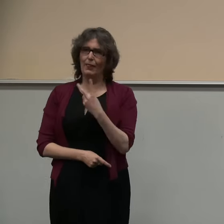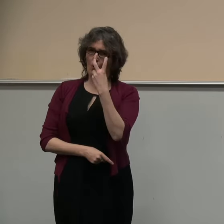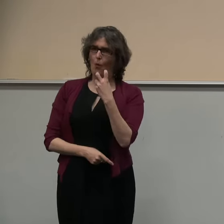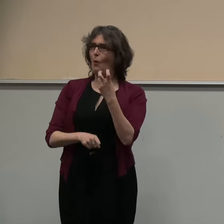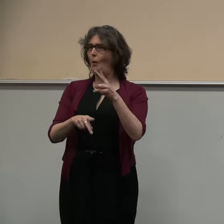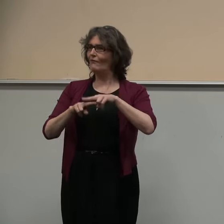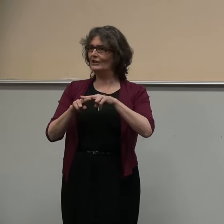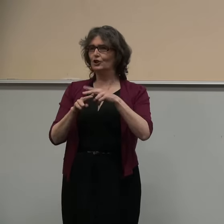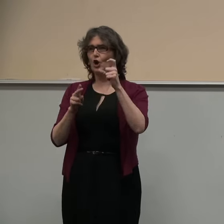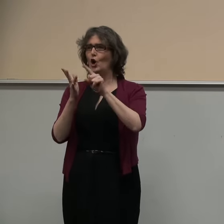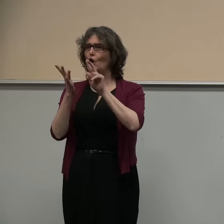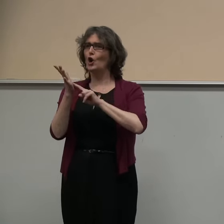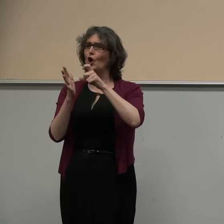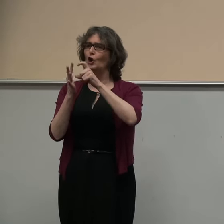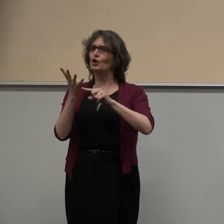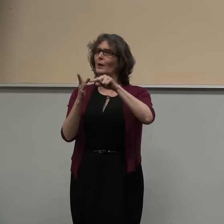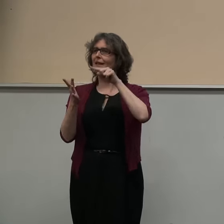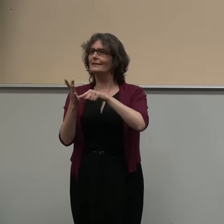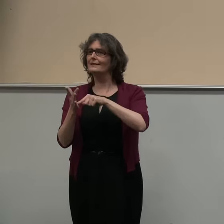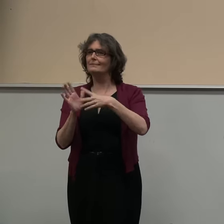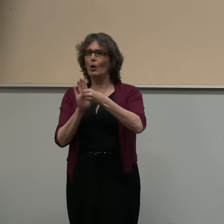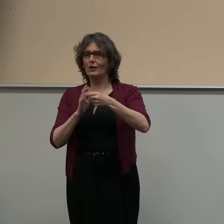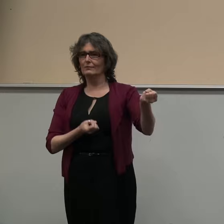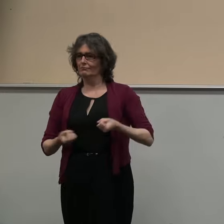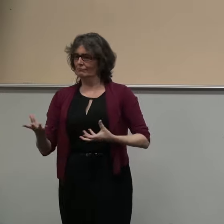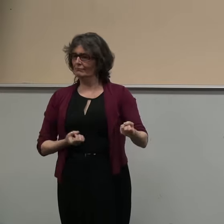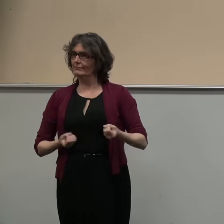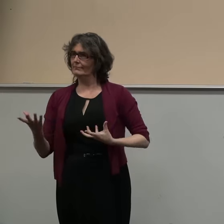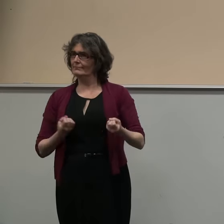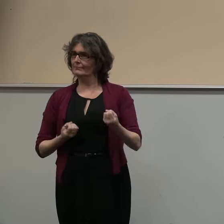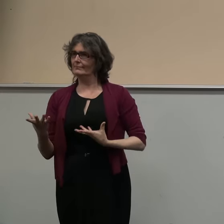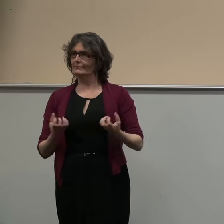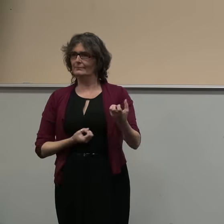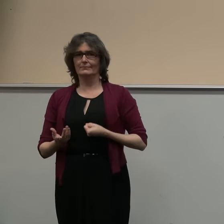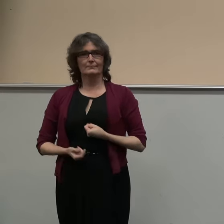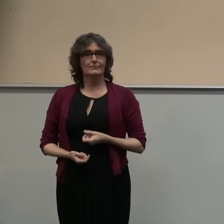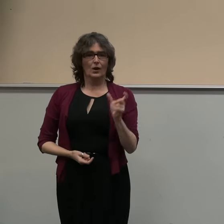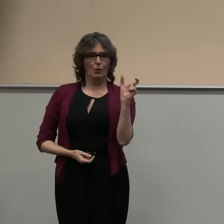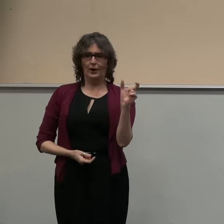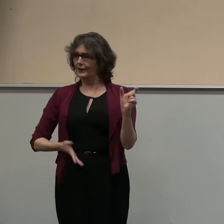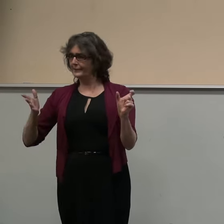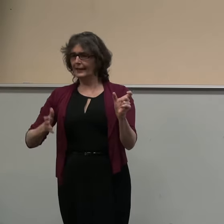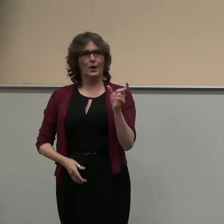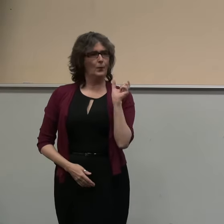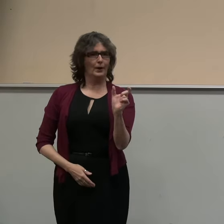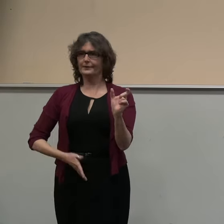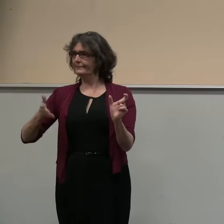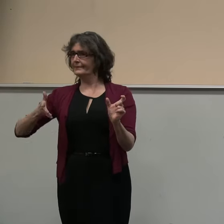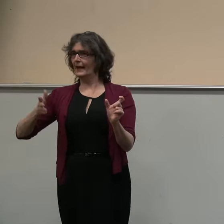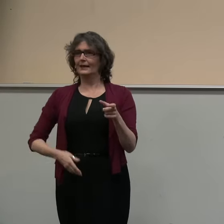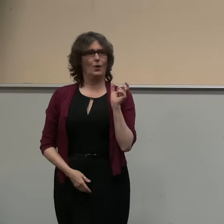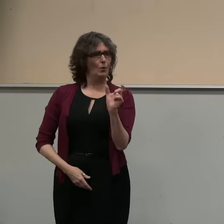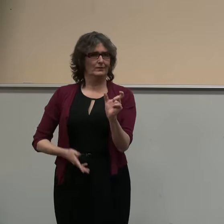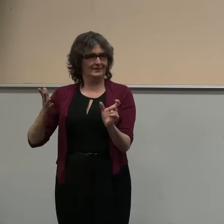about, where there's language to be interpreted. So I take the signs and I translate them into English and put them out, but I won't